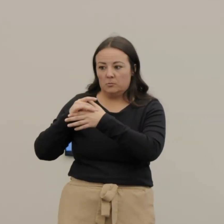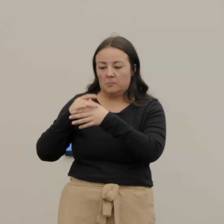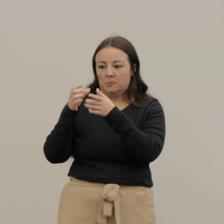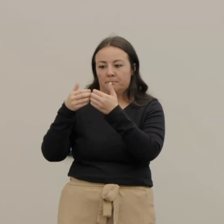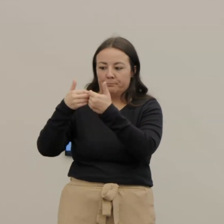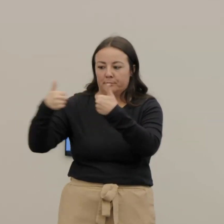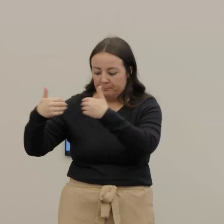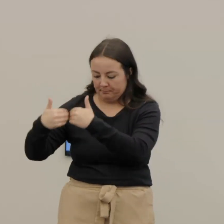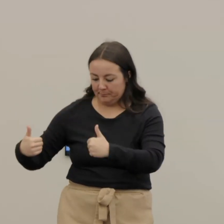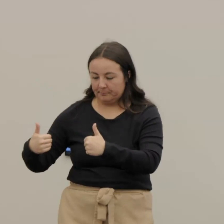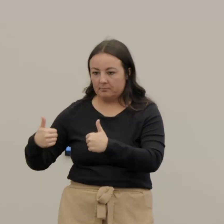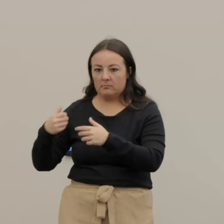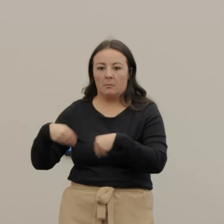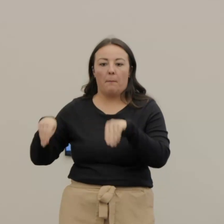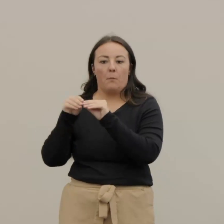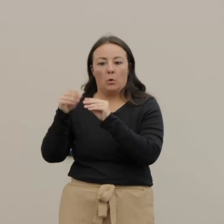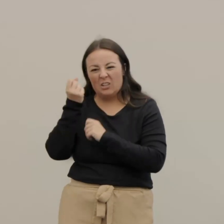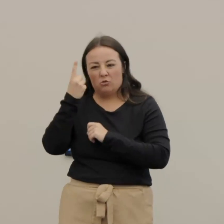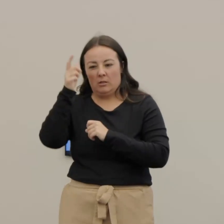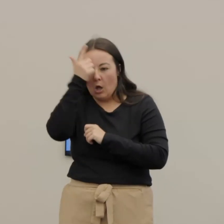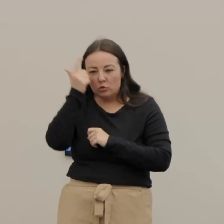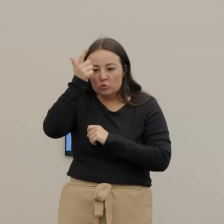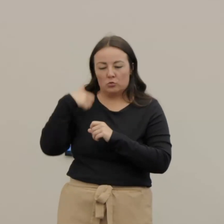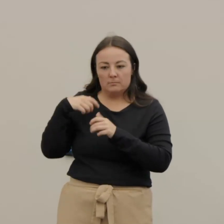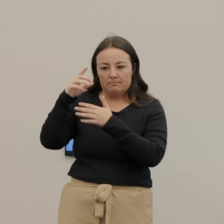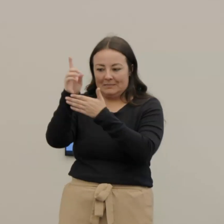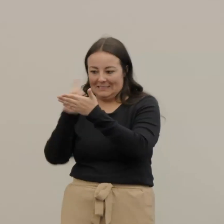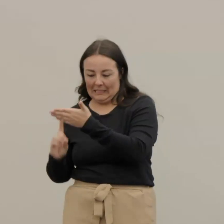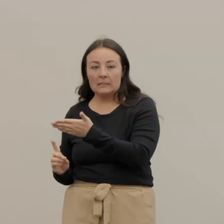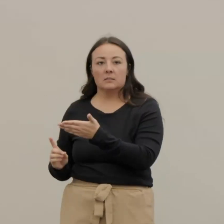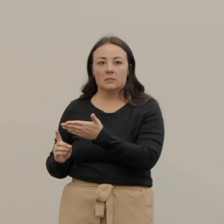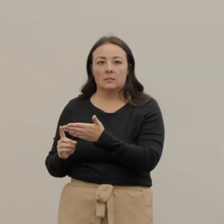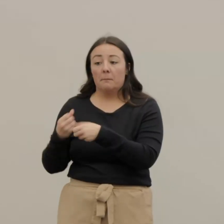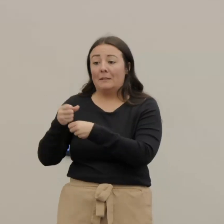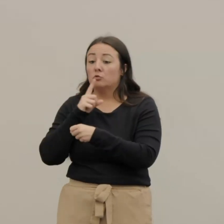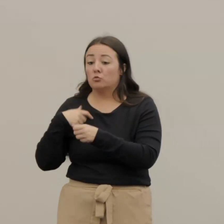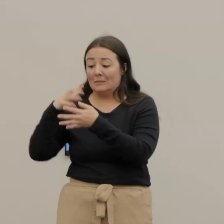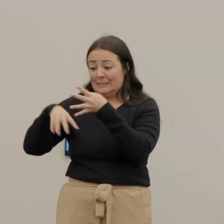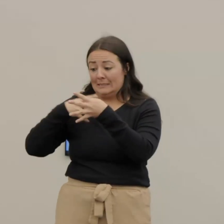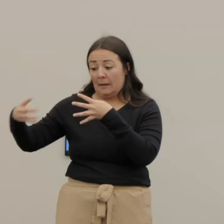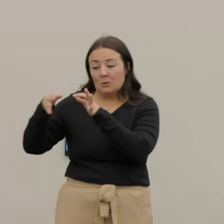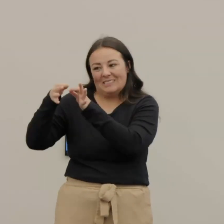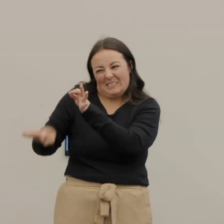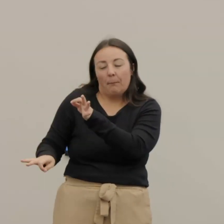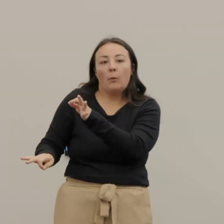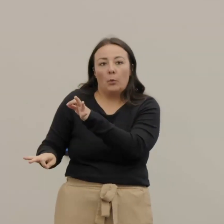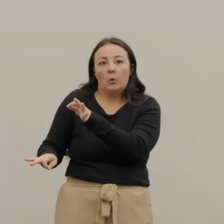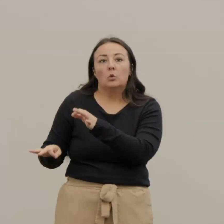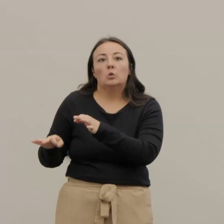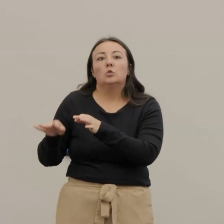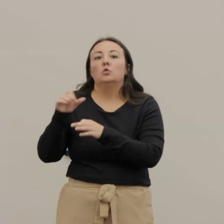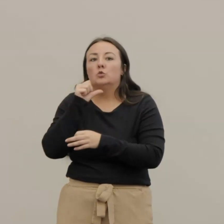tables. Keeping them simple, and don't center text in table. That's my